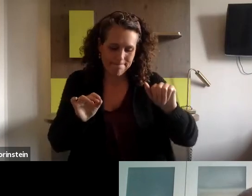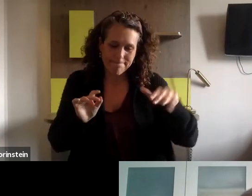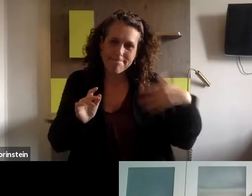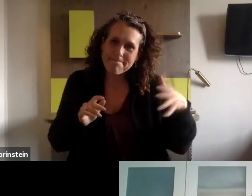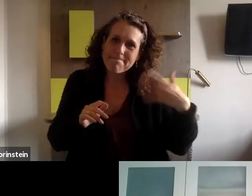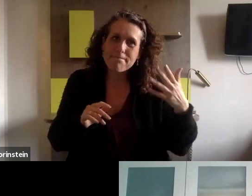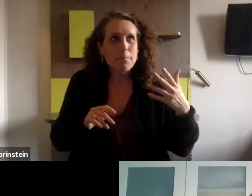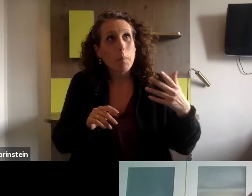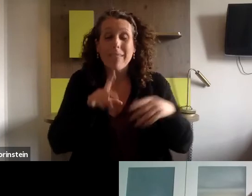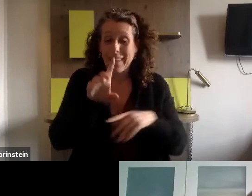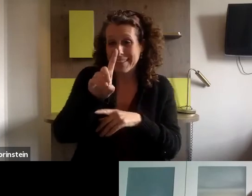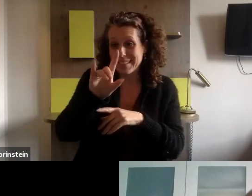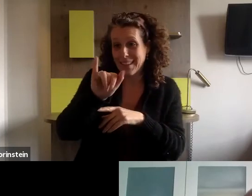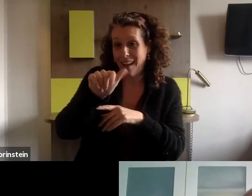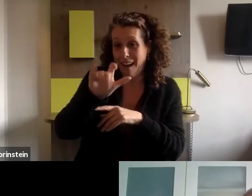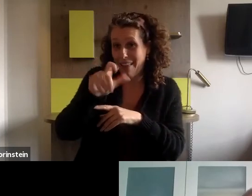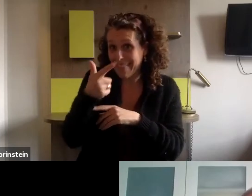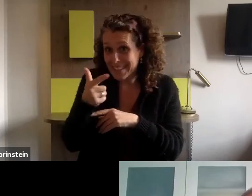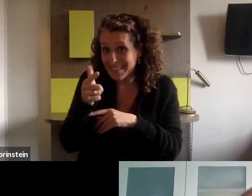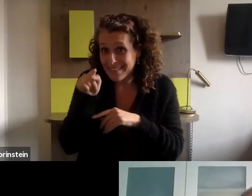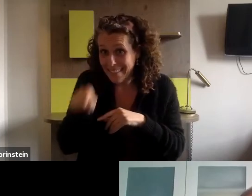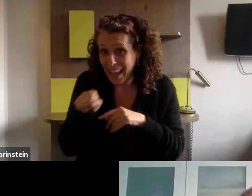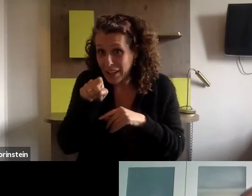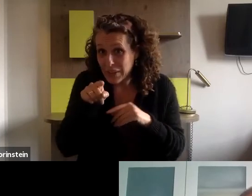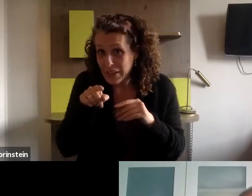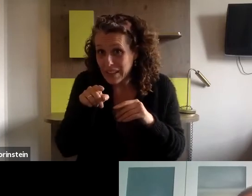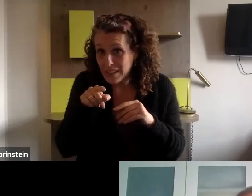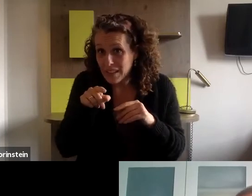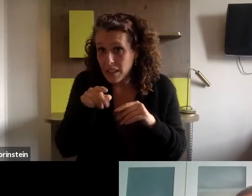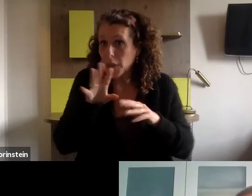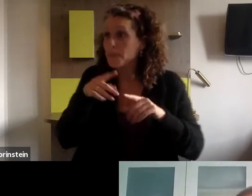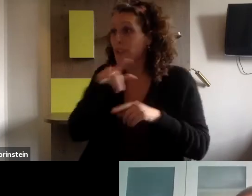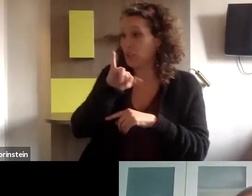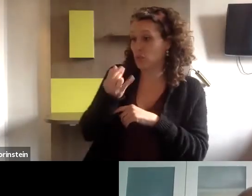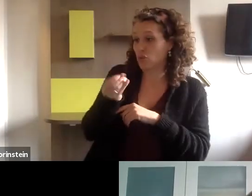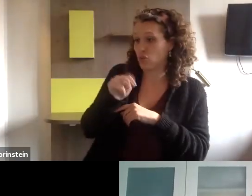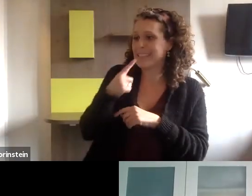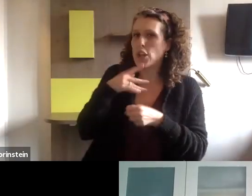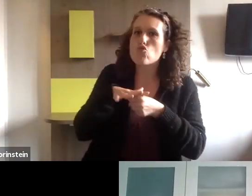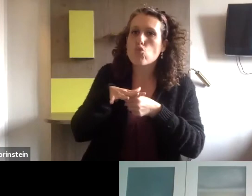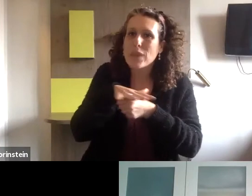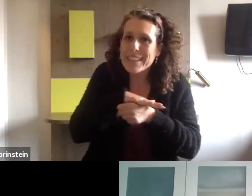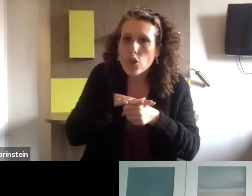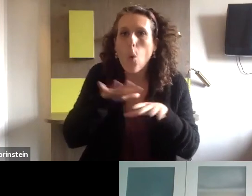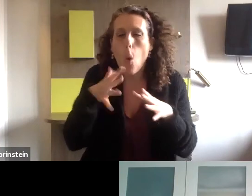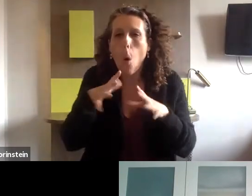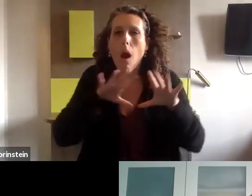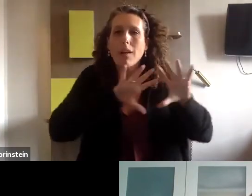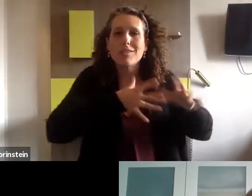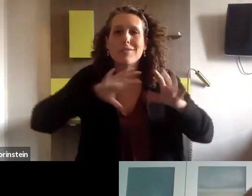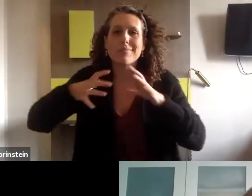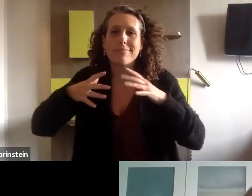in terms of dialect variants, or? He says both regional and social